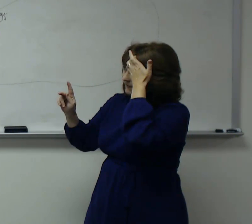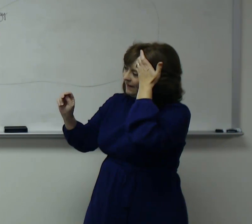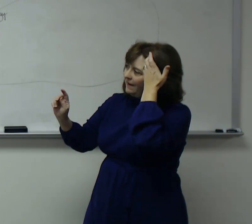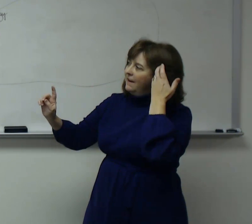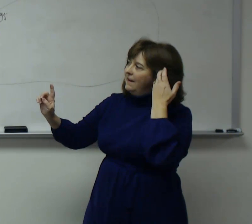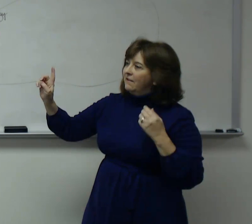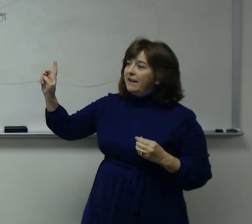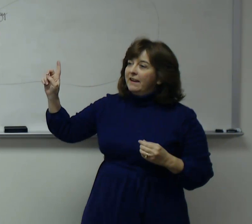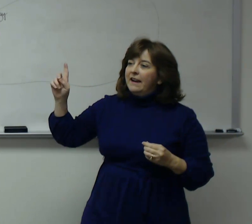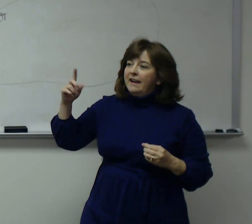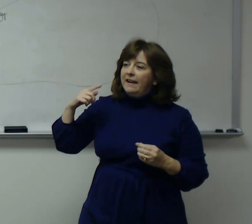Okay.